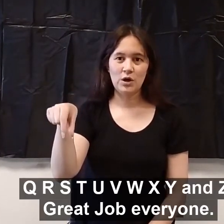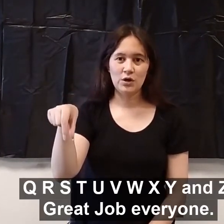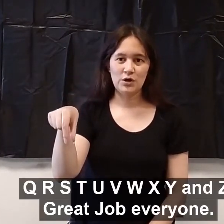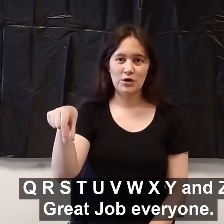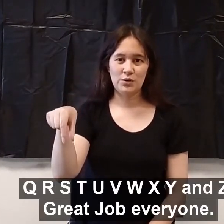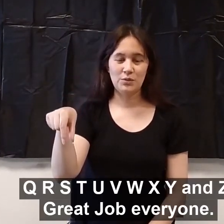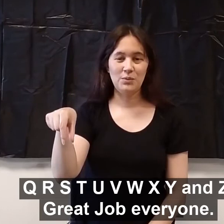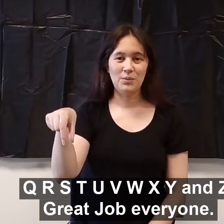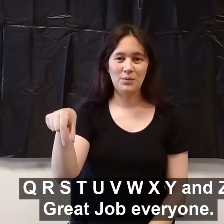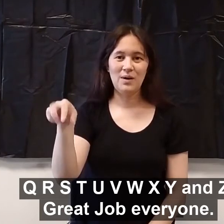Q,